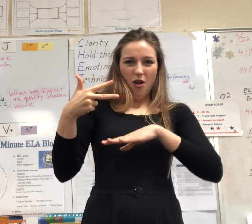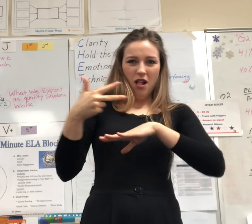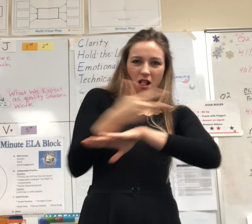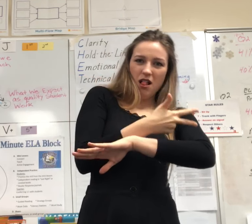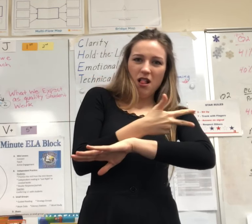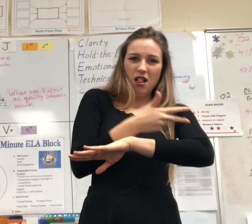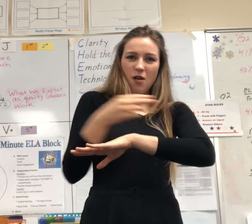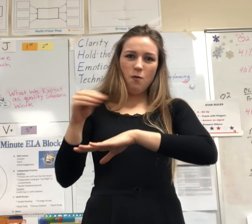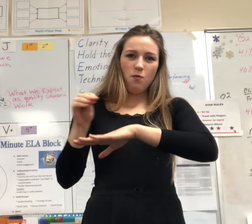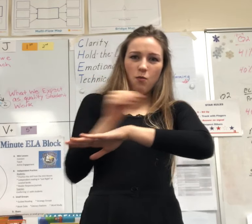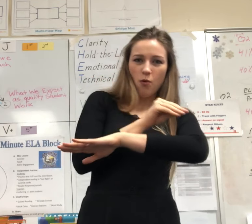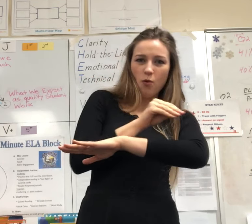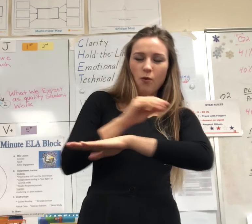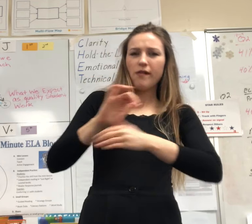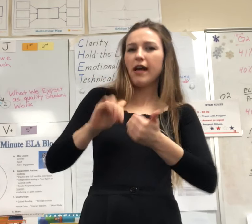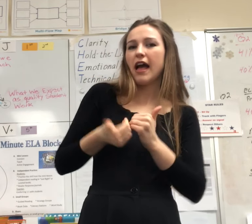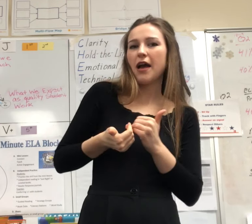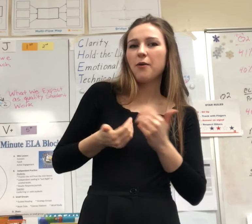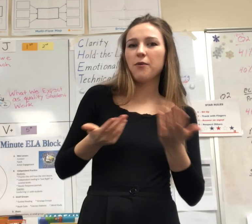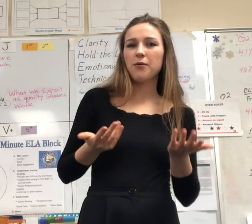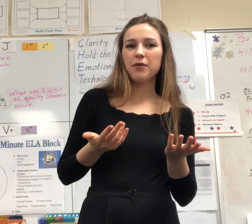force? Isaiah?